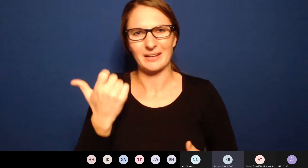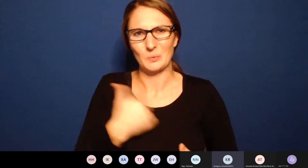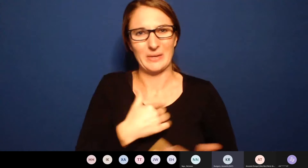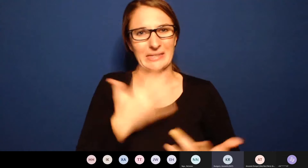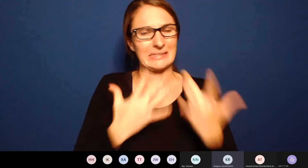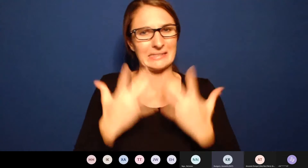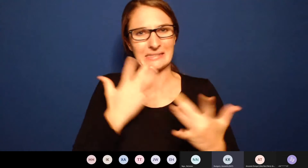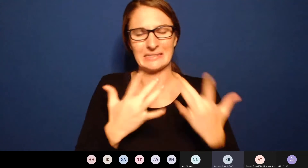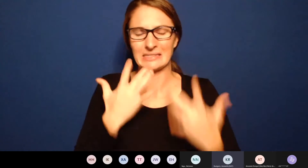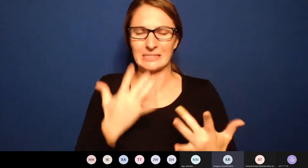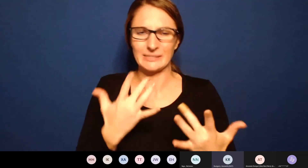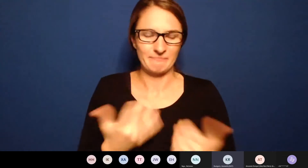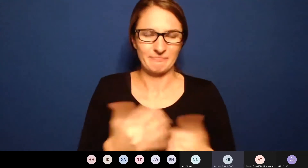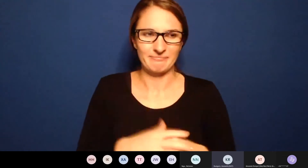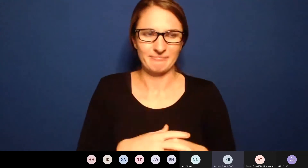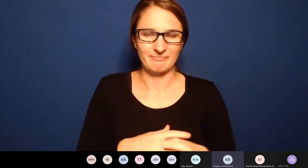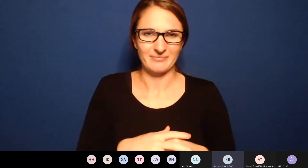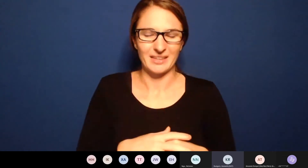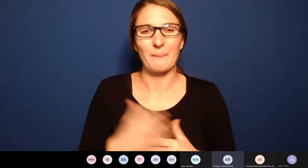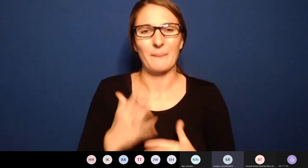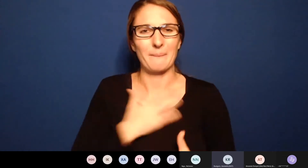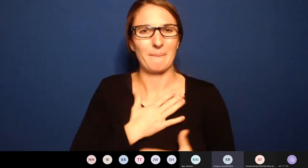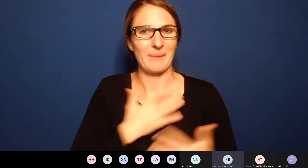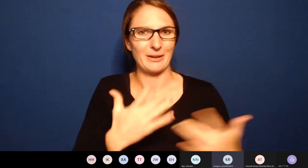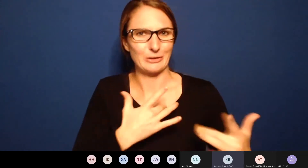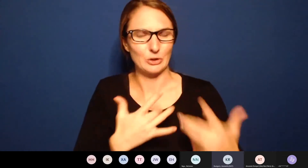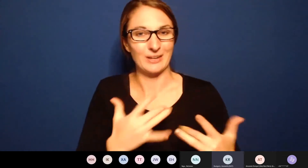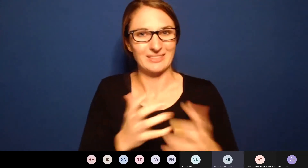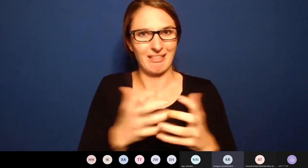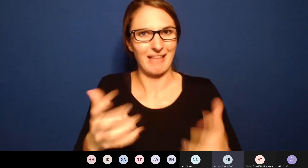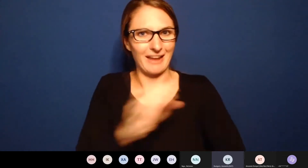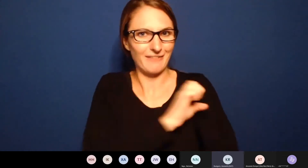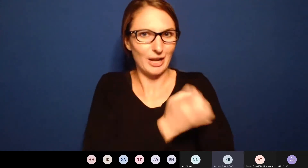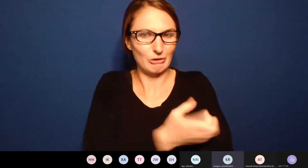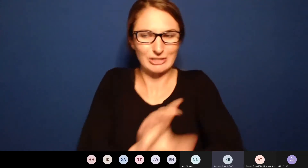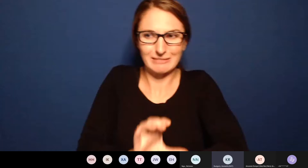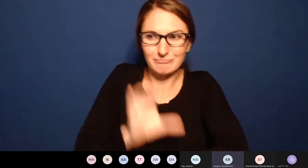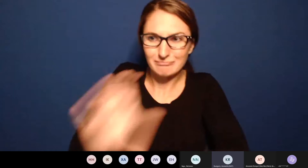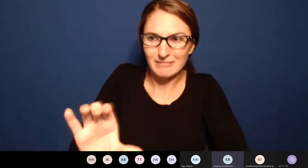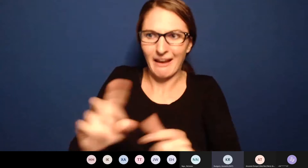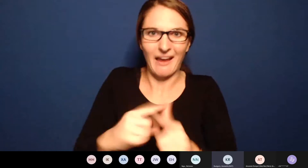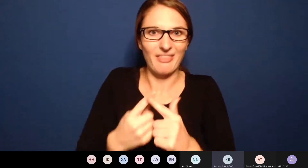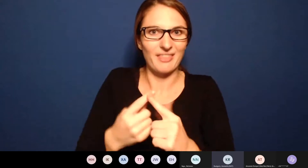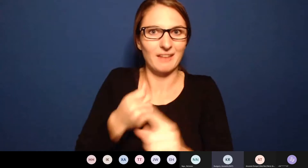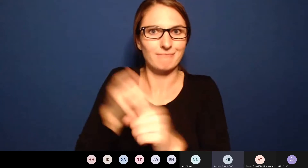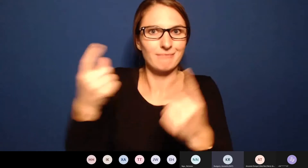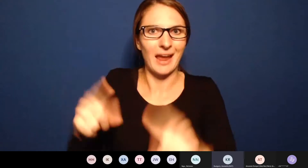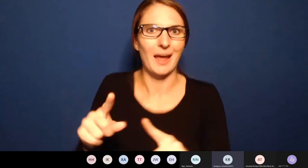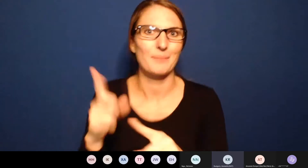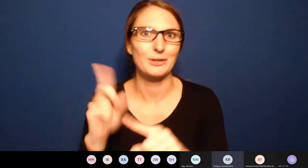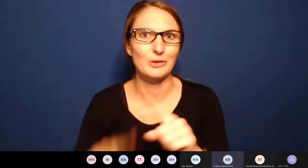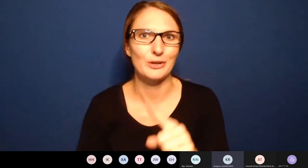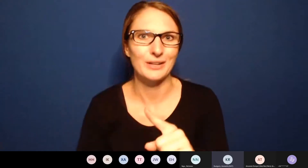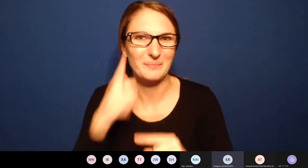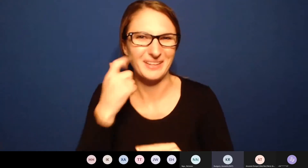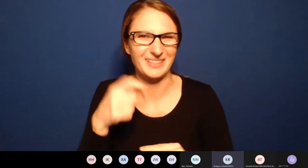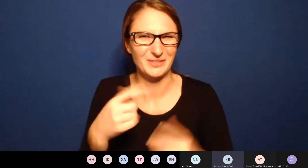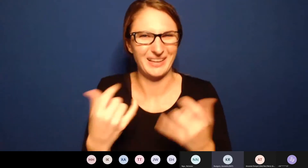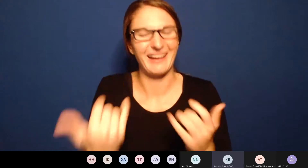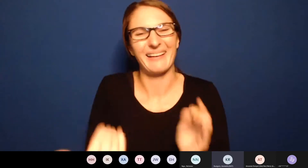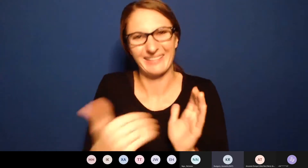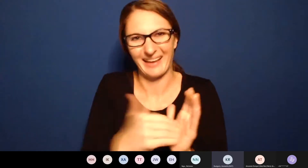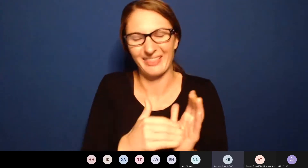there's just a worry of putting a lot of energy into something that may or may not happen just because we're in this, again,